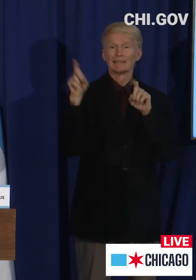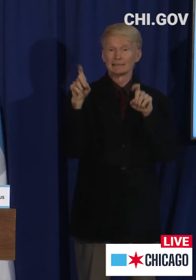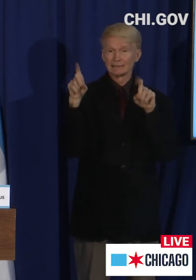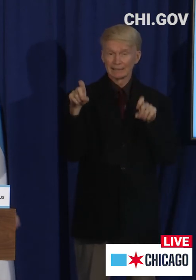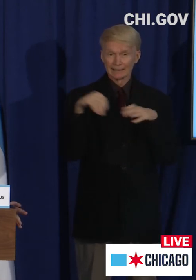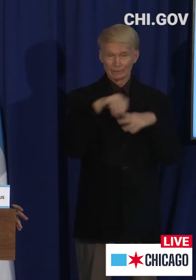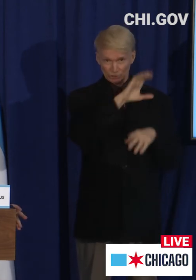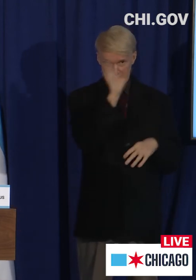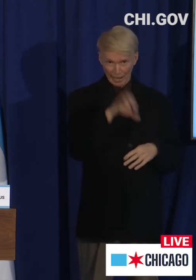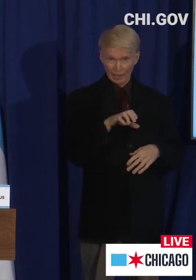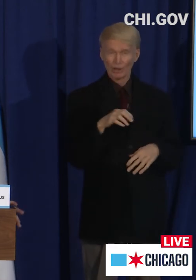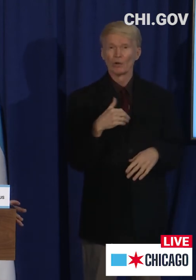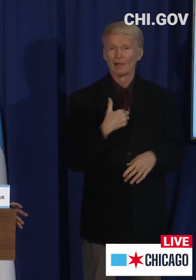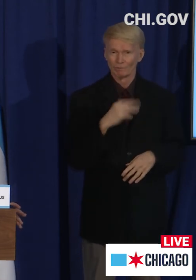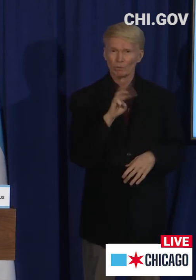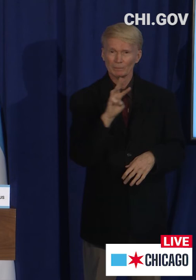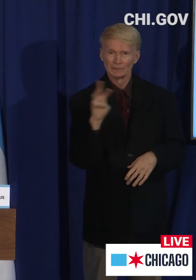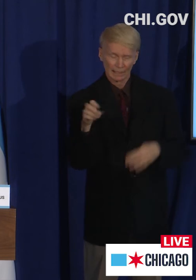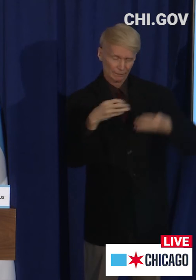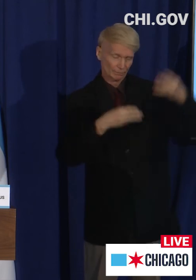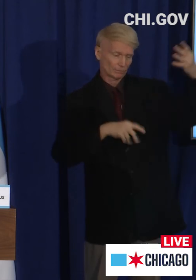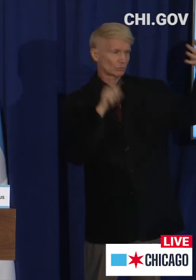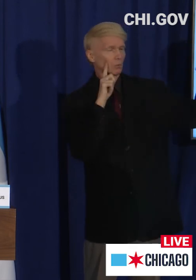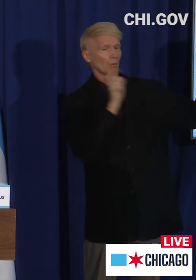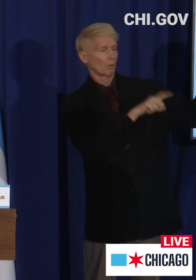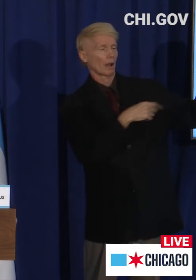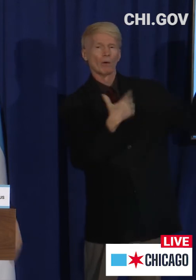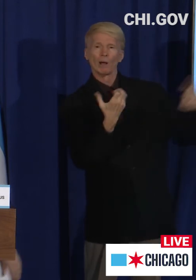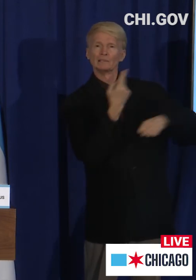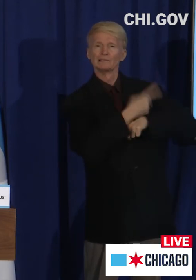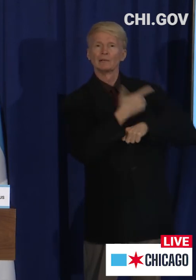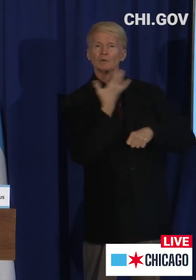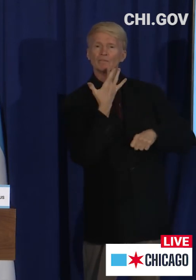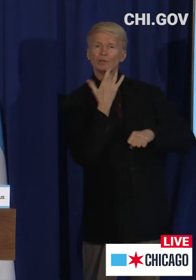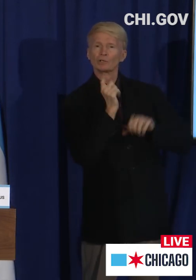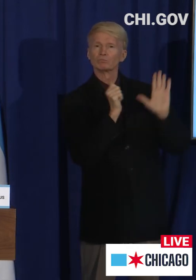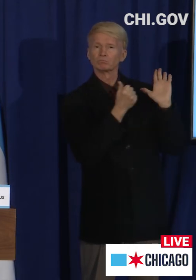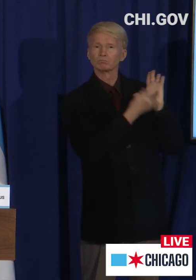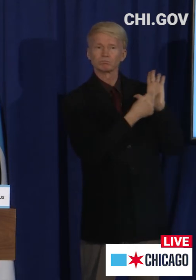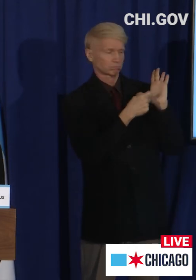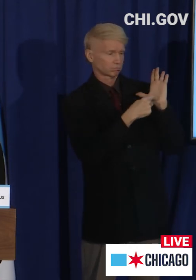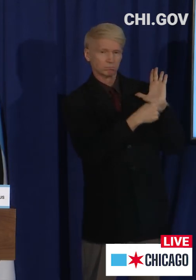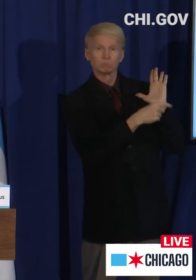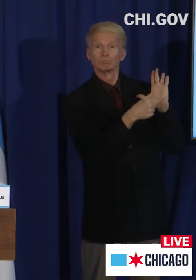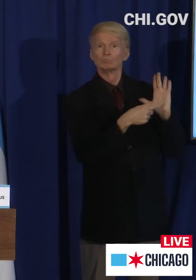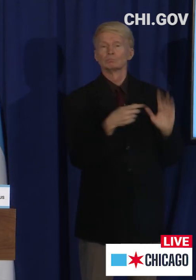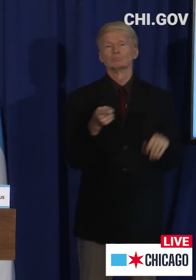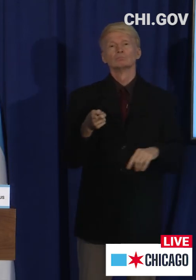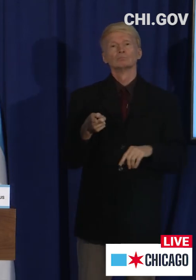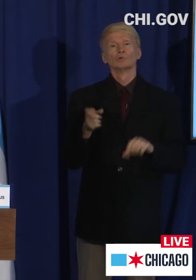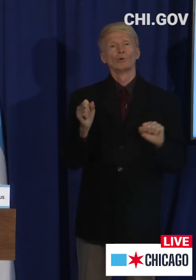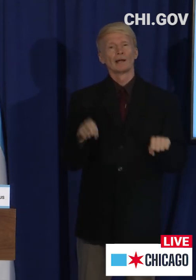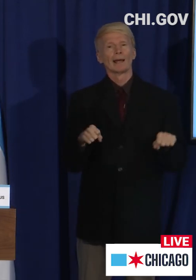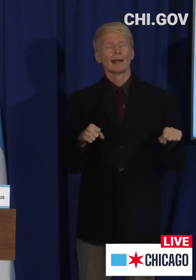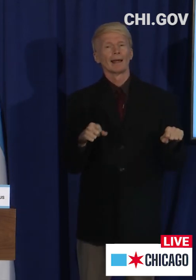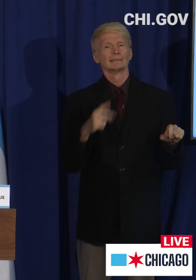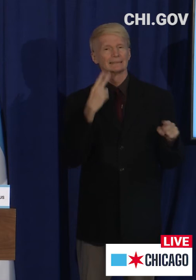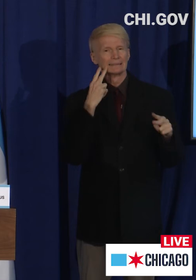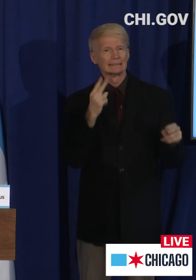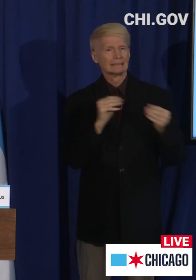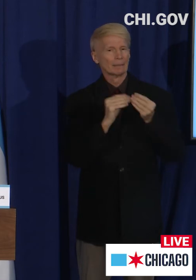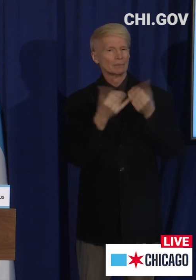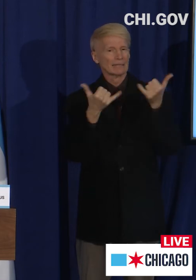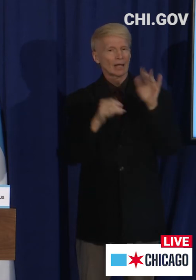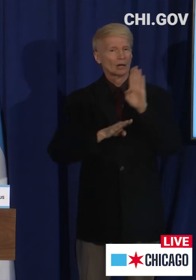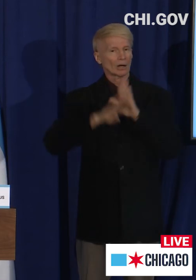chicagocovidtesting.com. You can go, you can see them, you can sign up in advance. But I will tell you, with the surge that we are seeing in